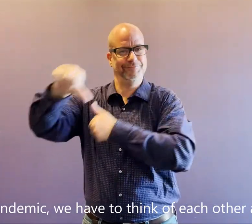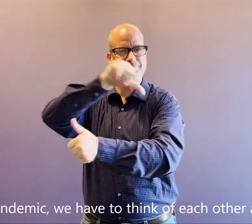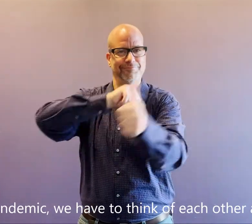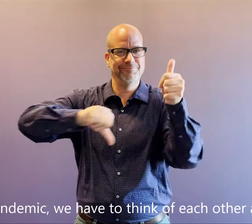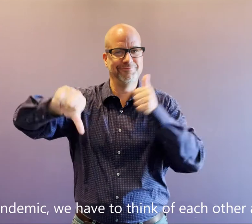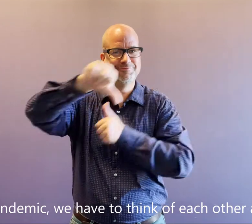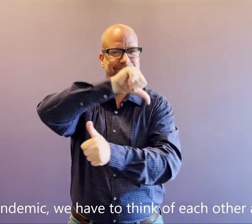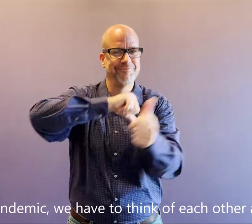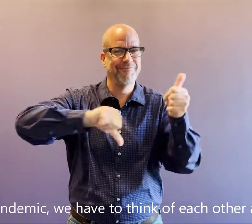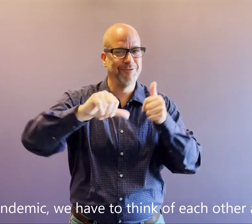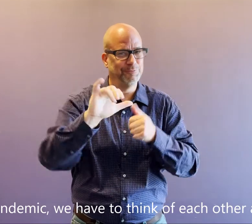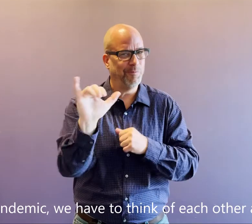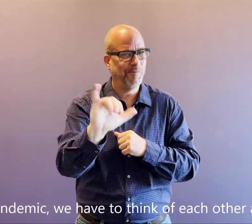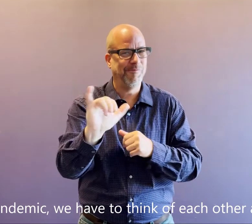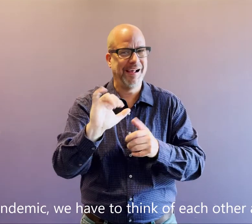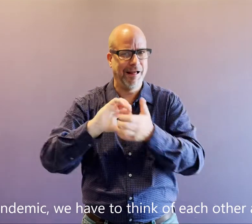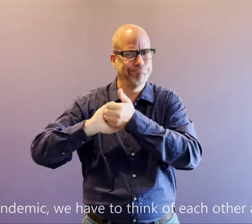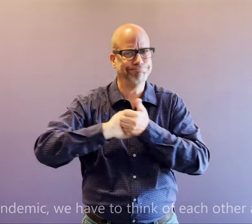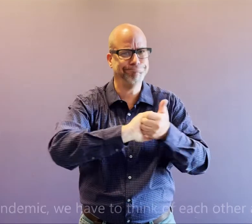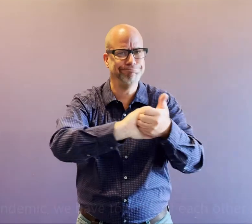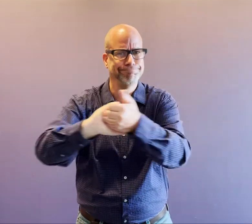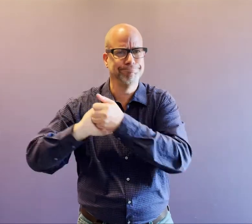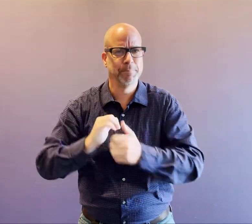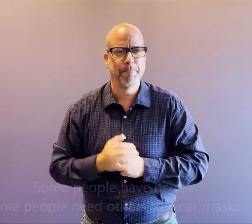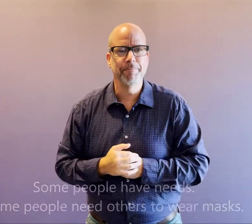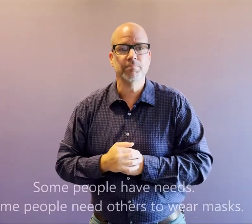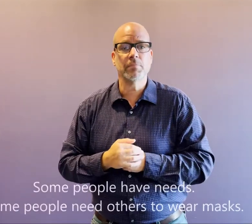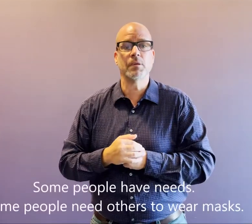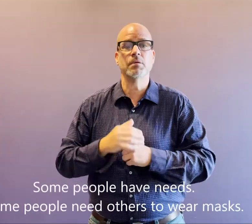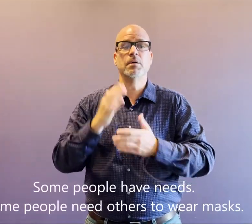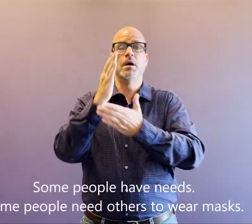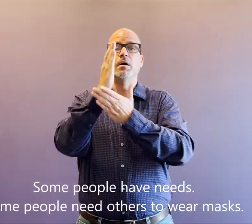But in a pandemic, we have to think of each other as well.